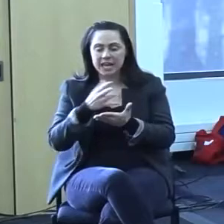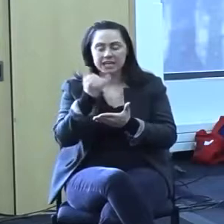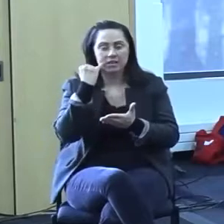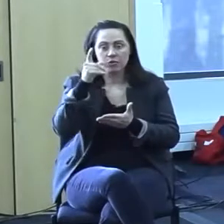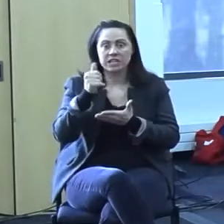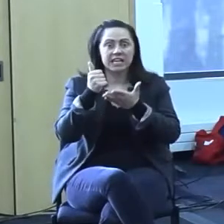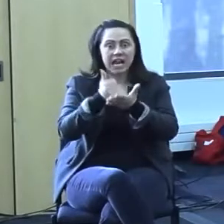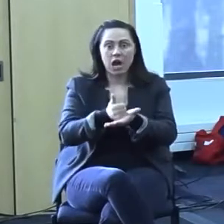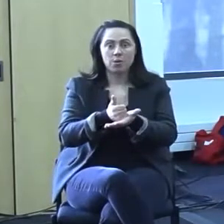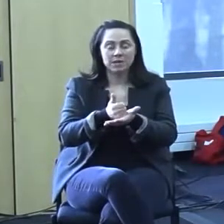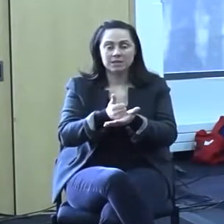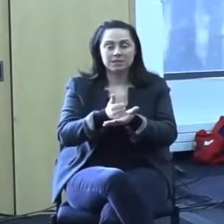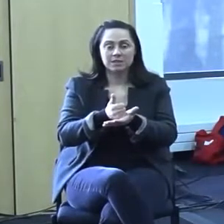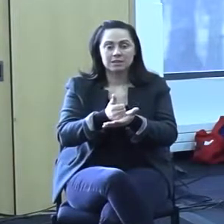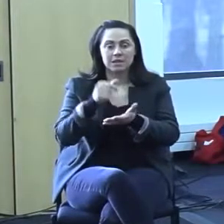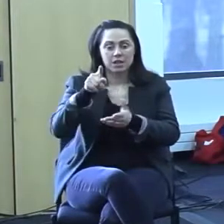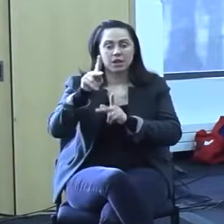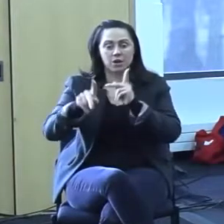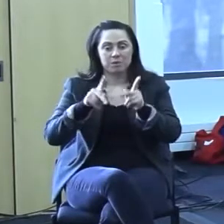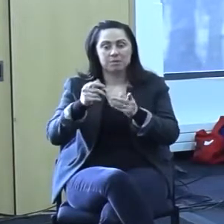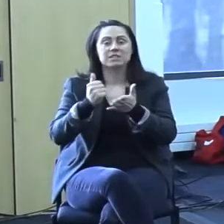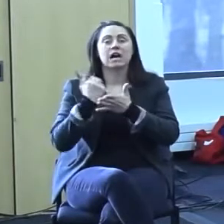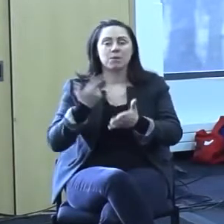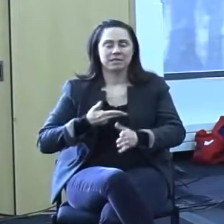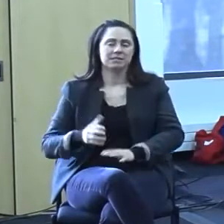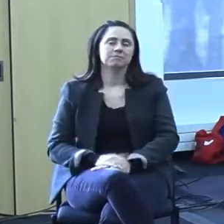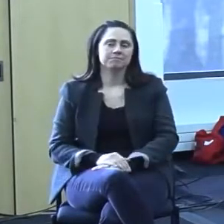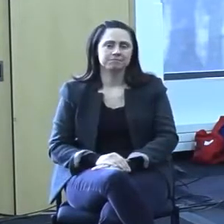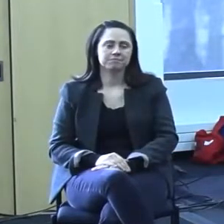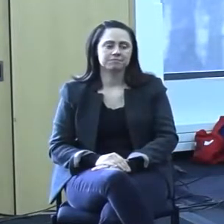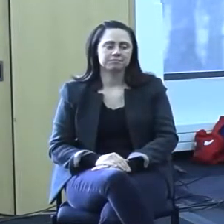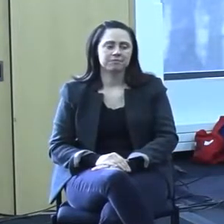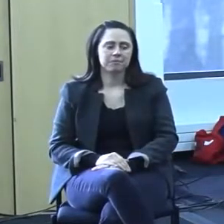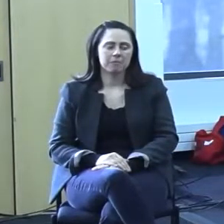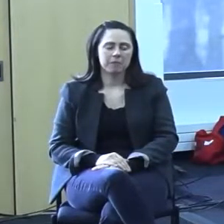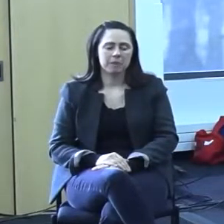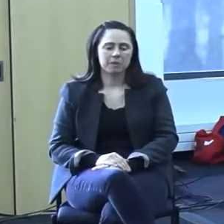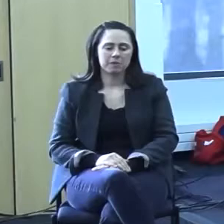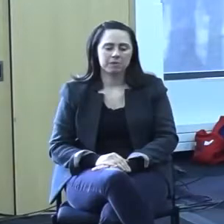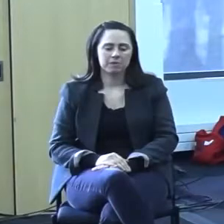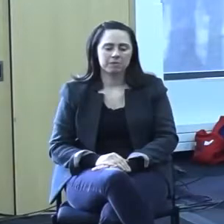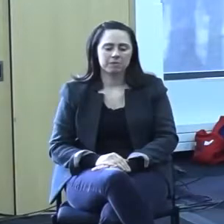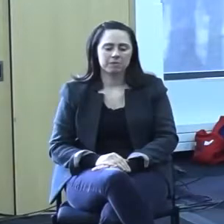help, there are people to help us if we need it.